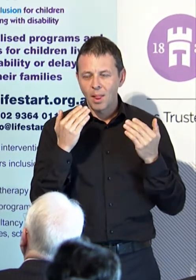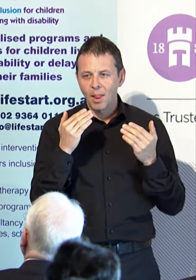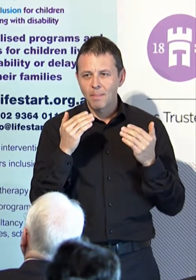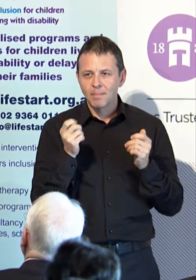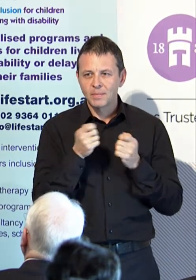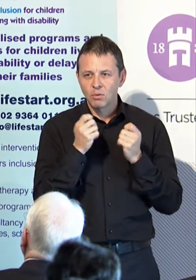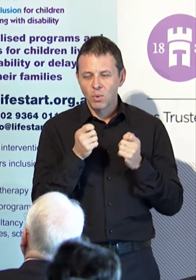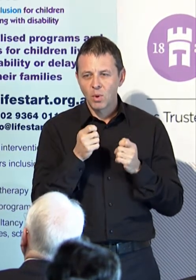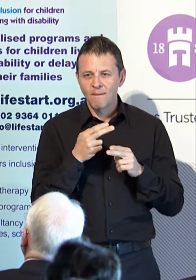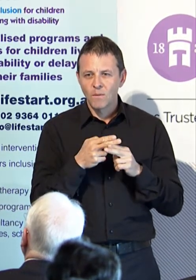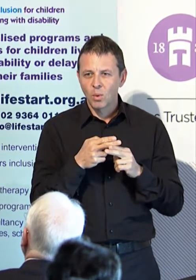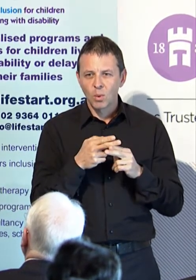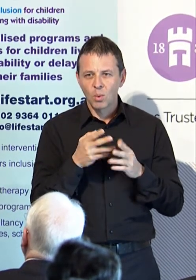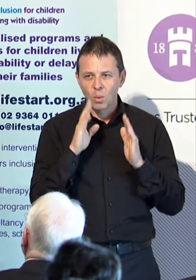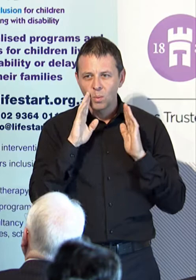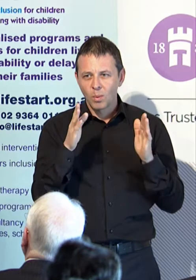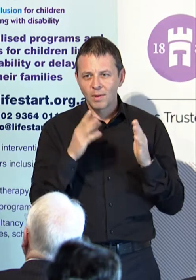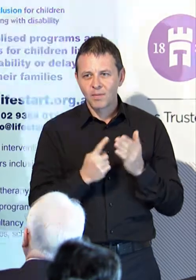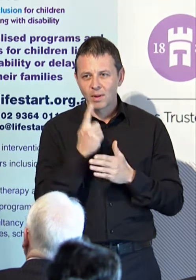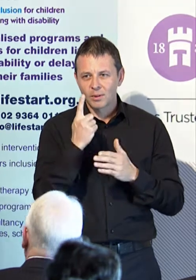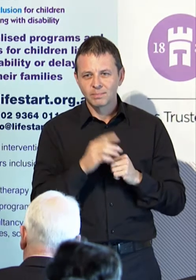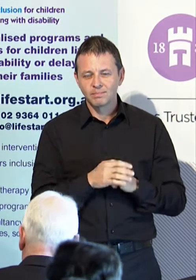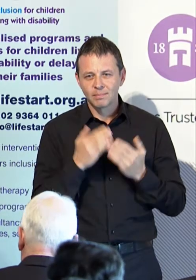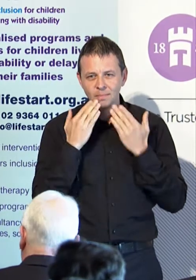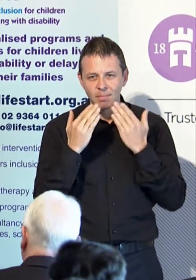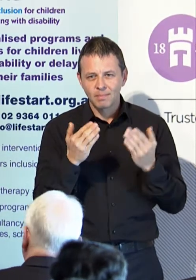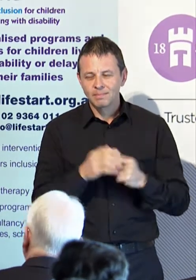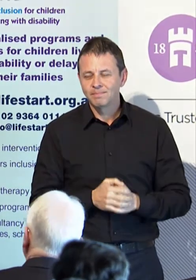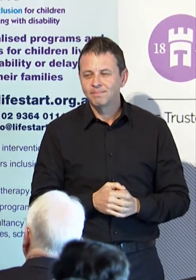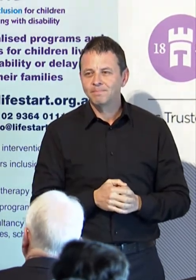really, really wonderful occasion. Thank you.